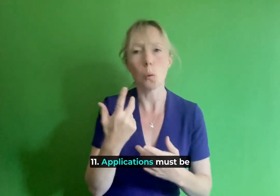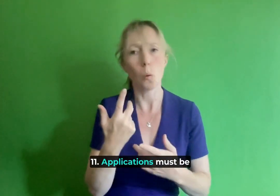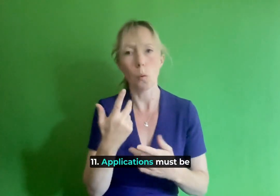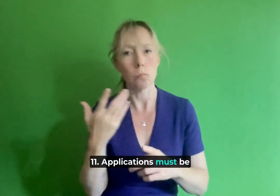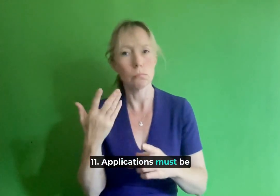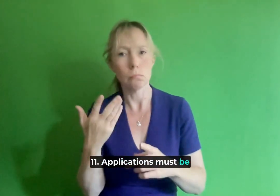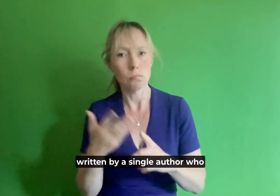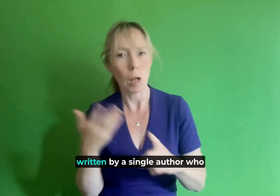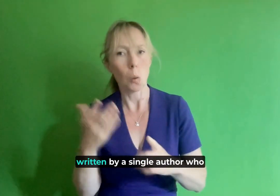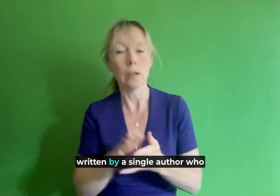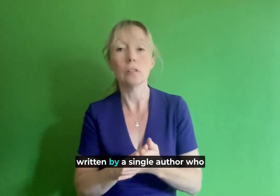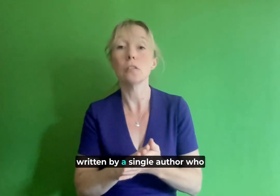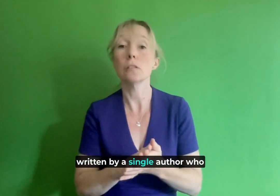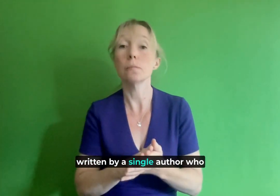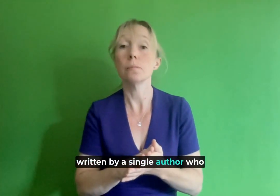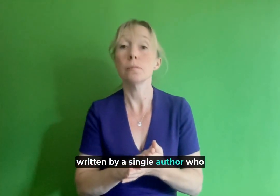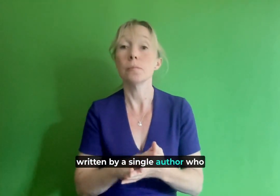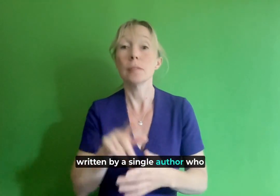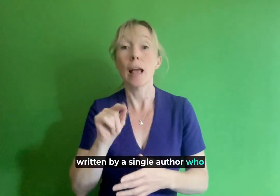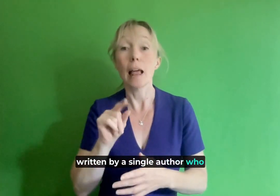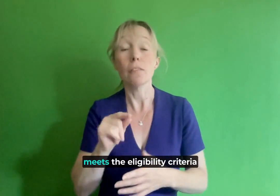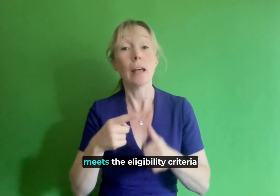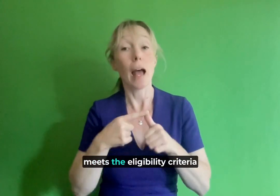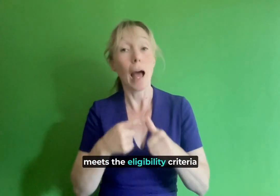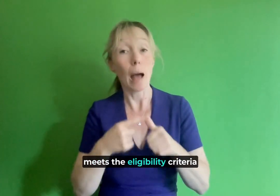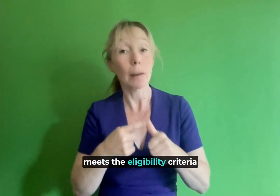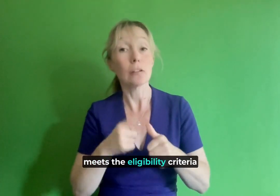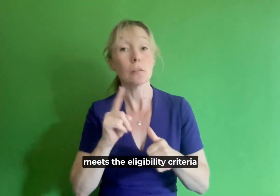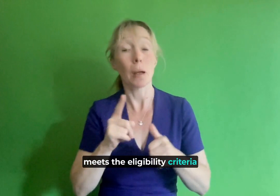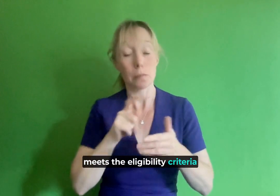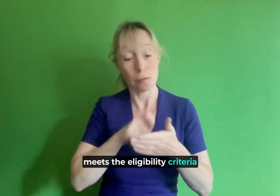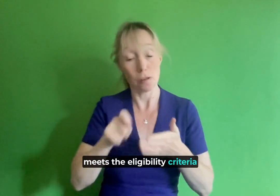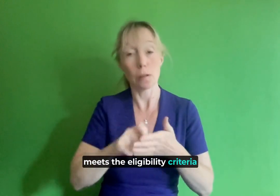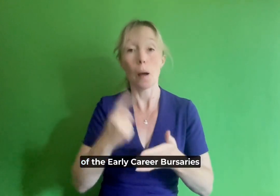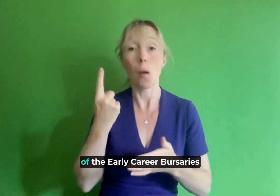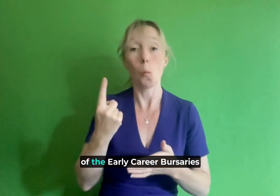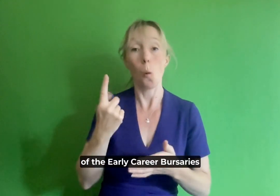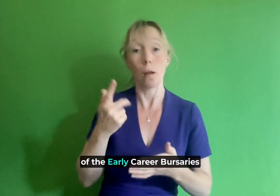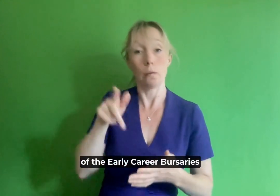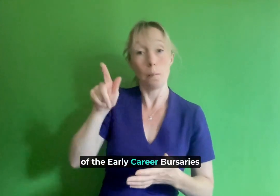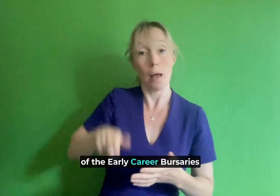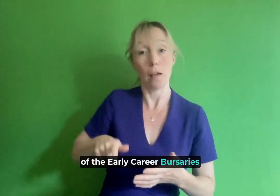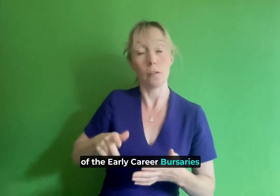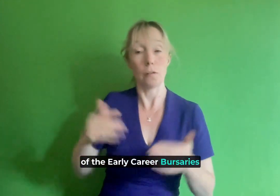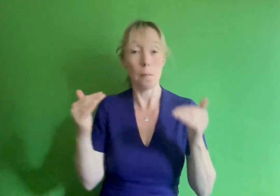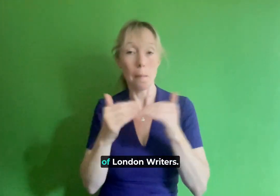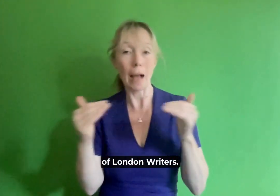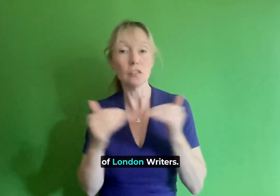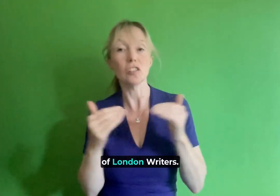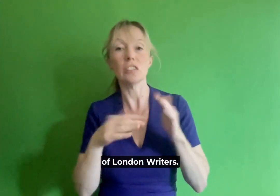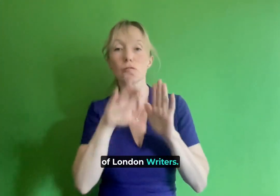Applications must be written by a single author who meets the eligibility criteria of the Early Career Bursaries for London